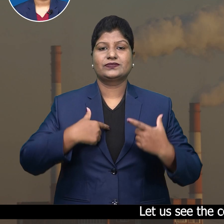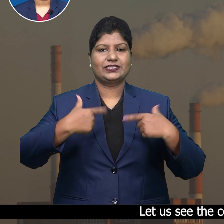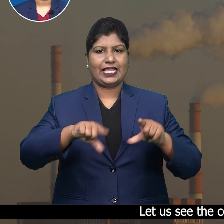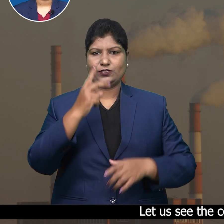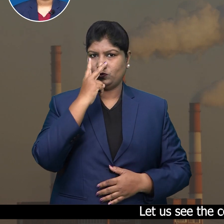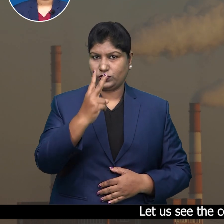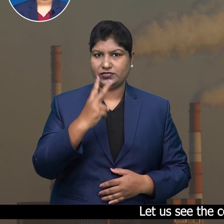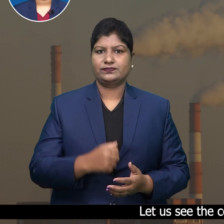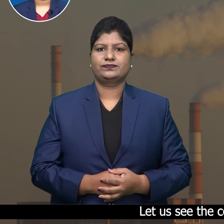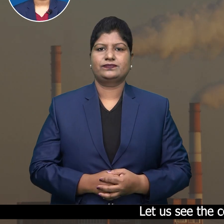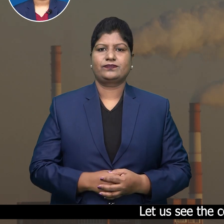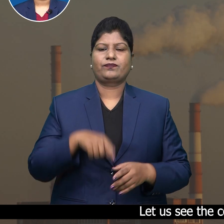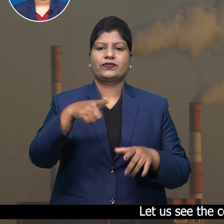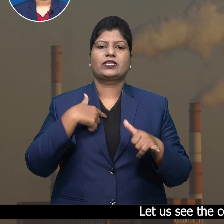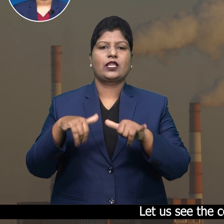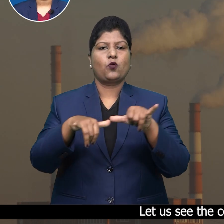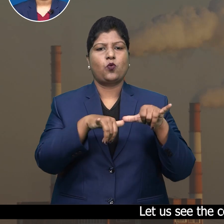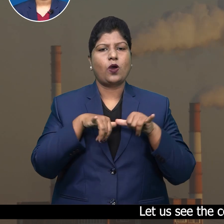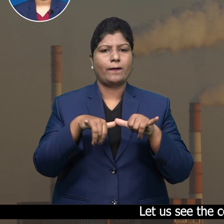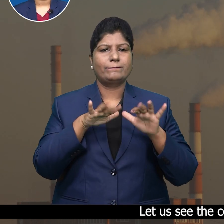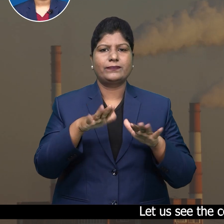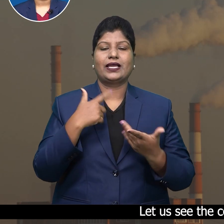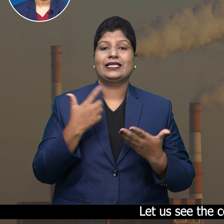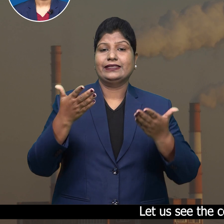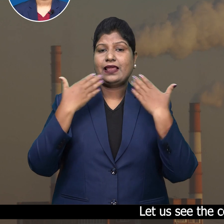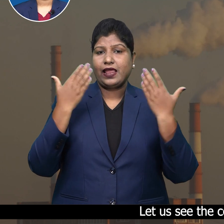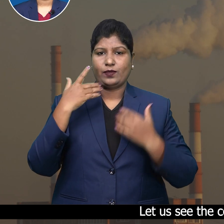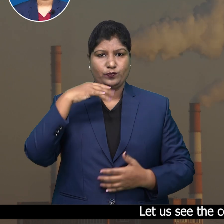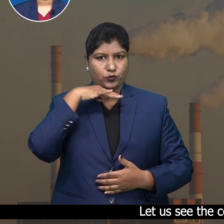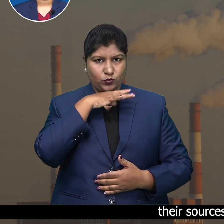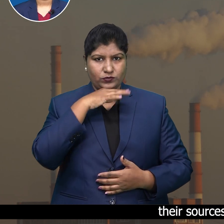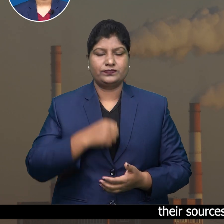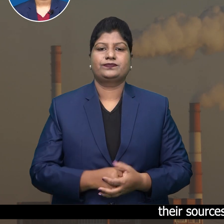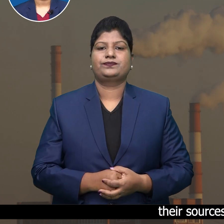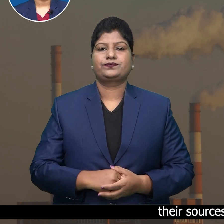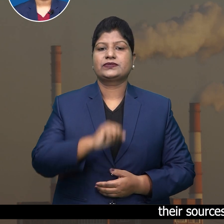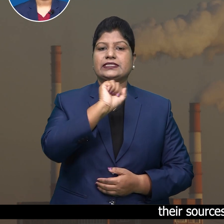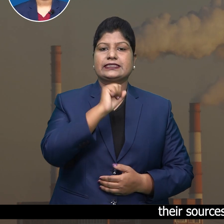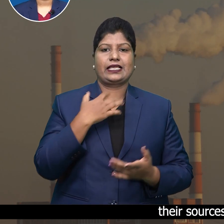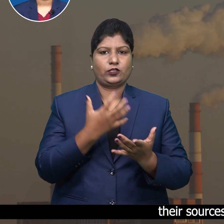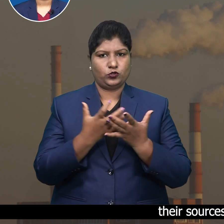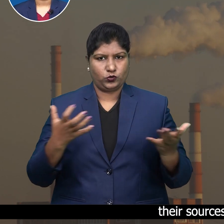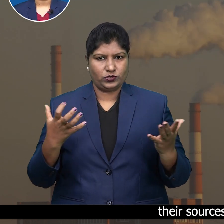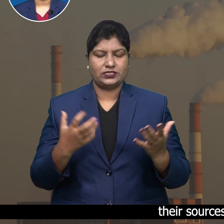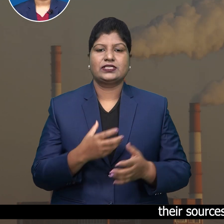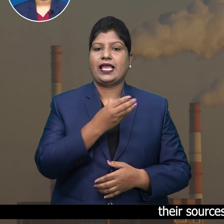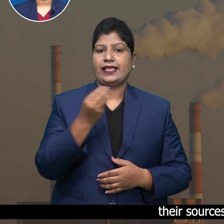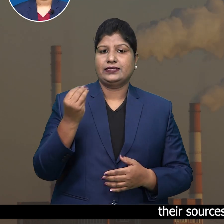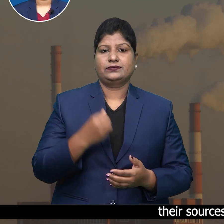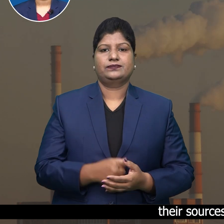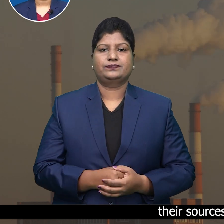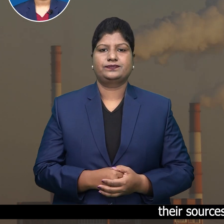Let us look at the common air pollutants, their sources,